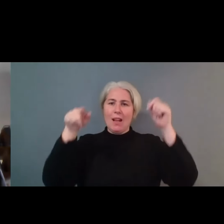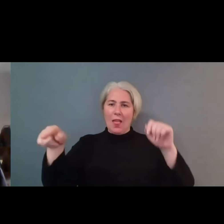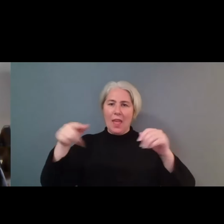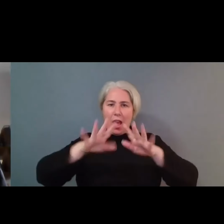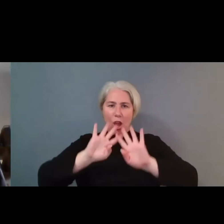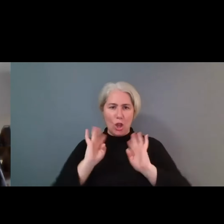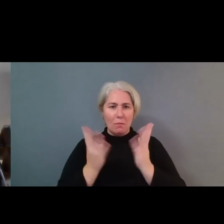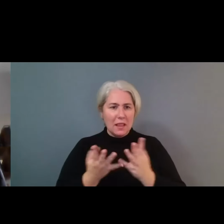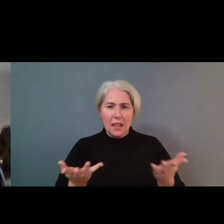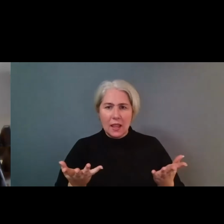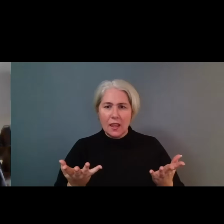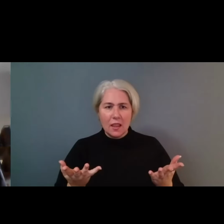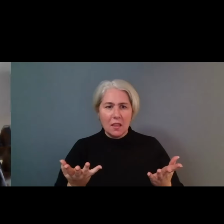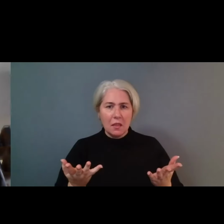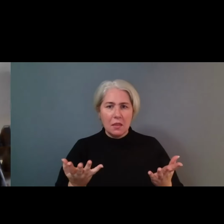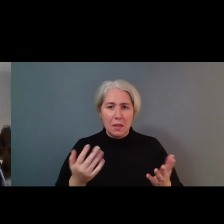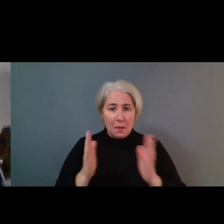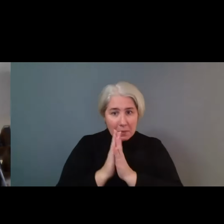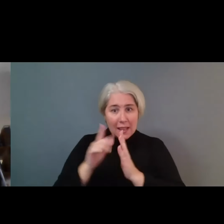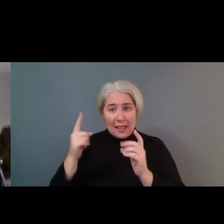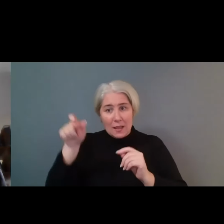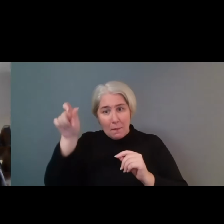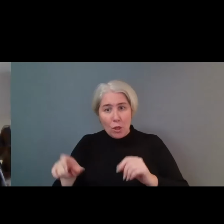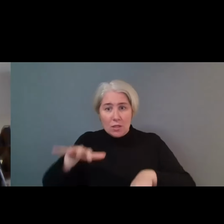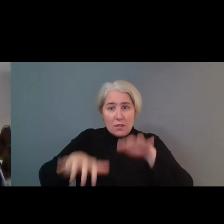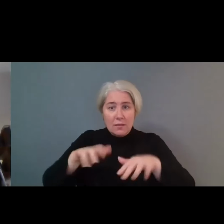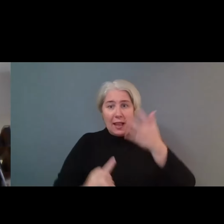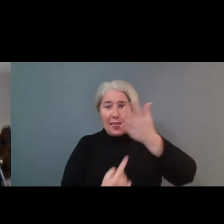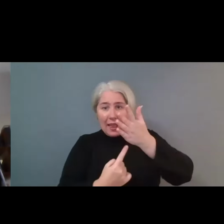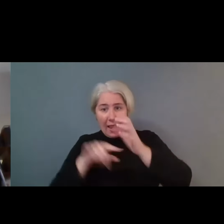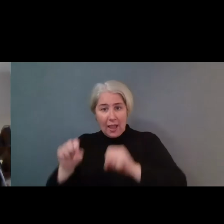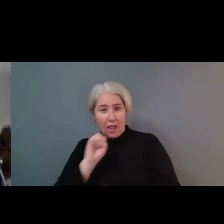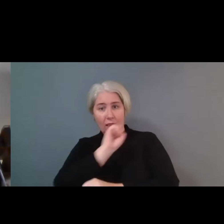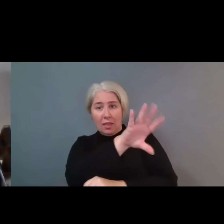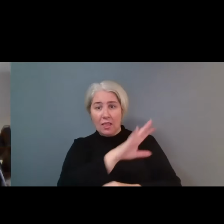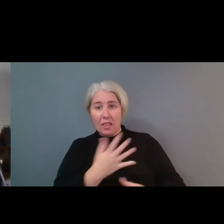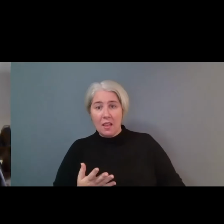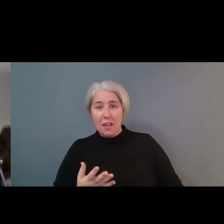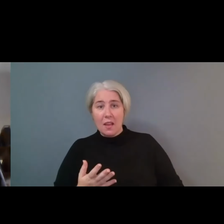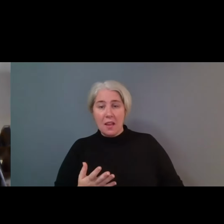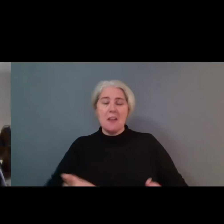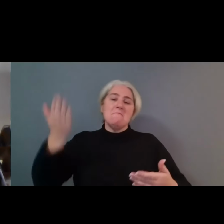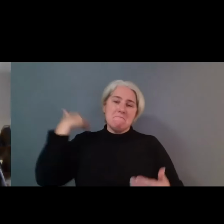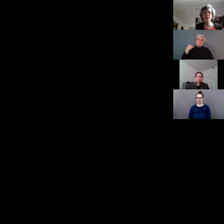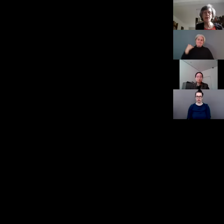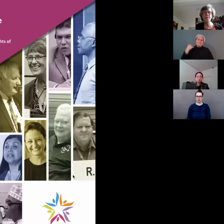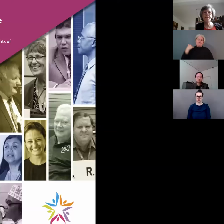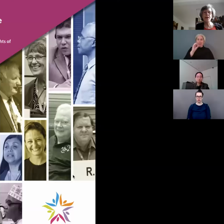it is a brochure the committee did for its 10 years anniversary in